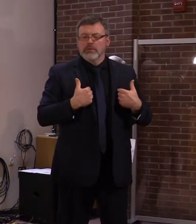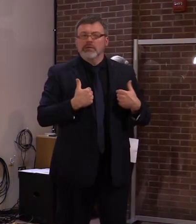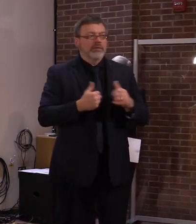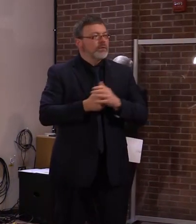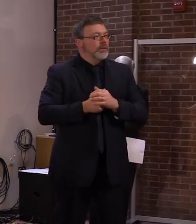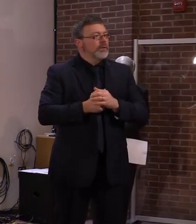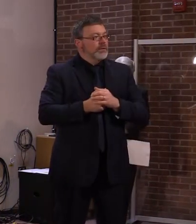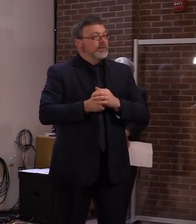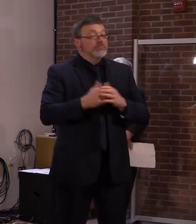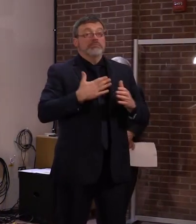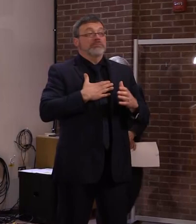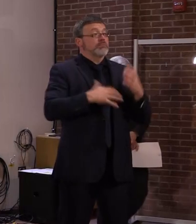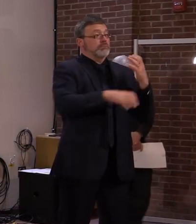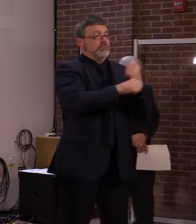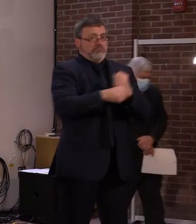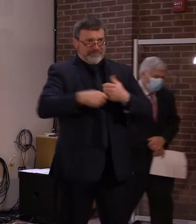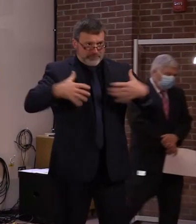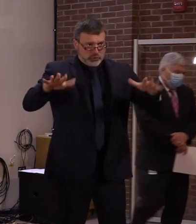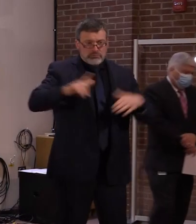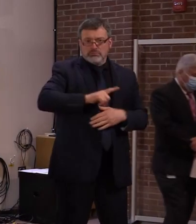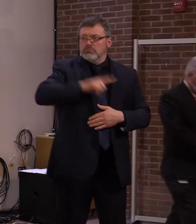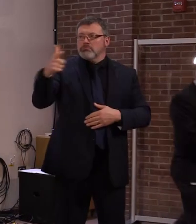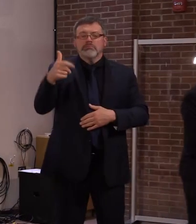an update on modeling.